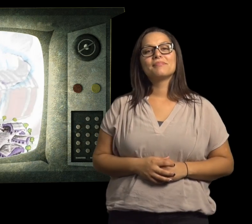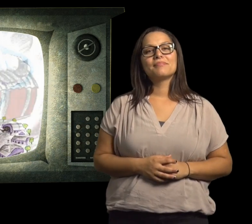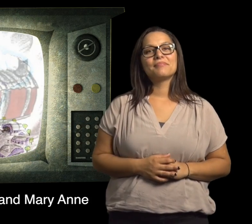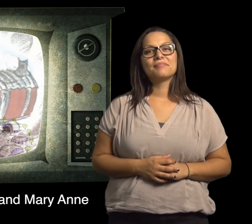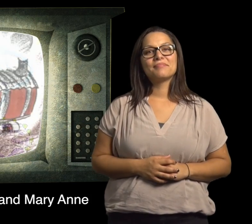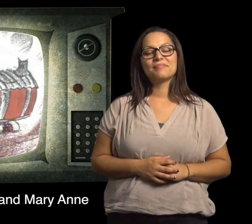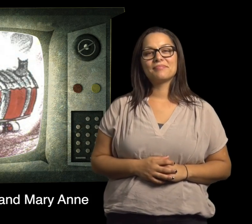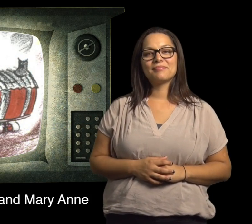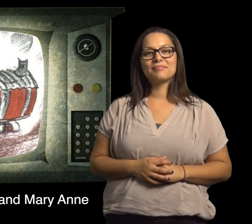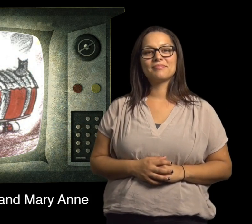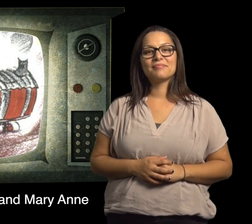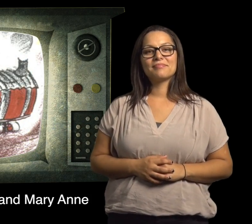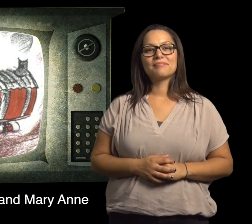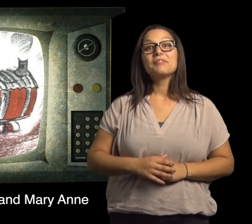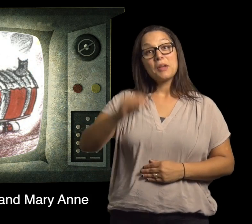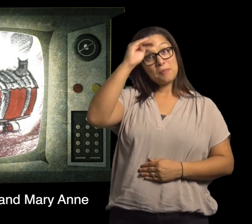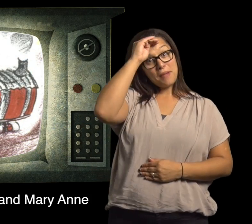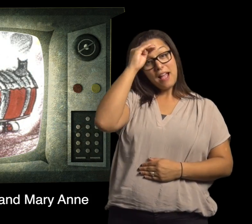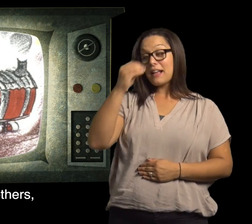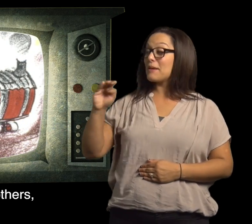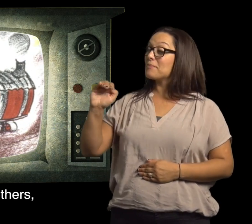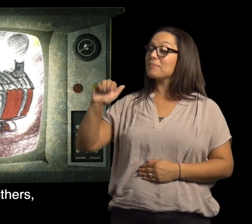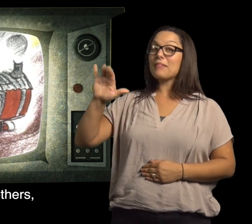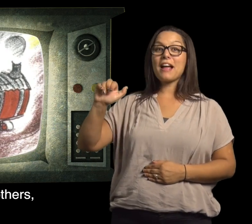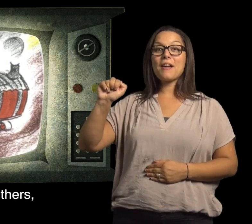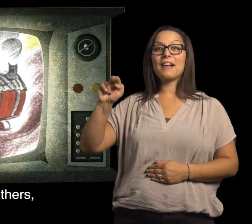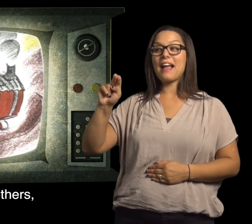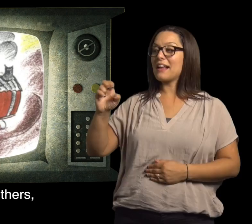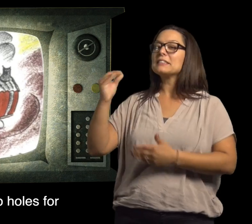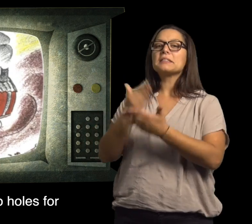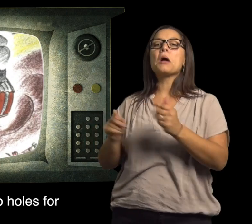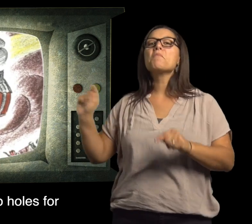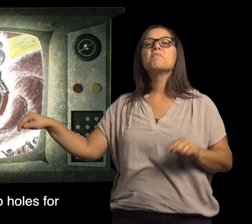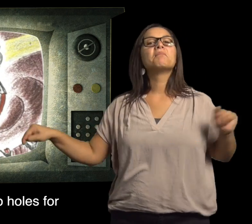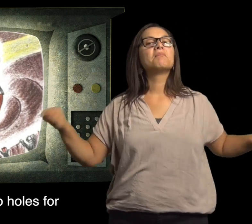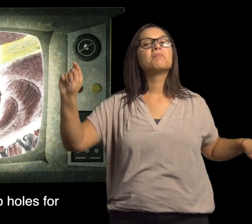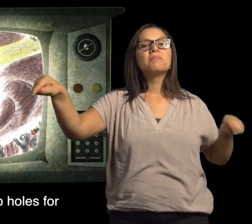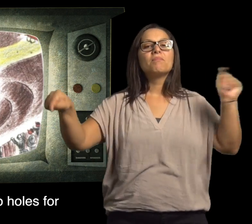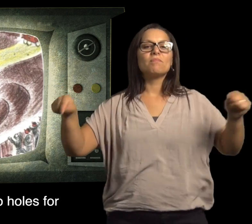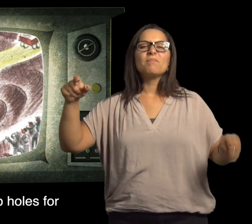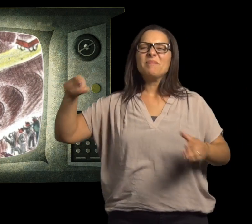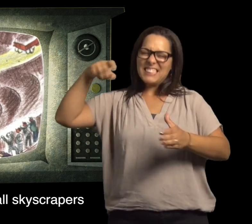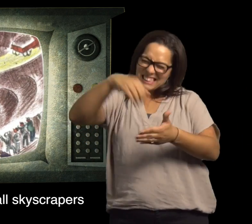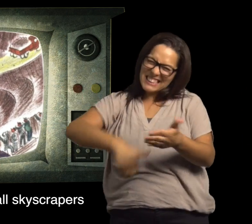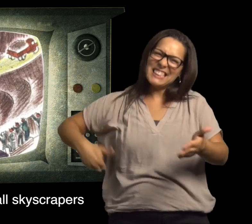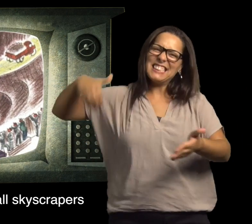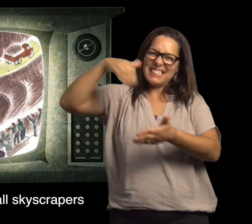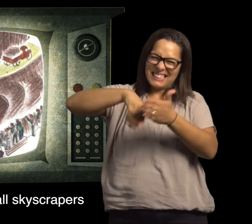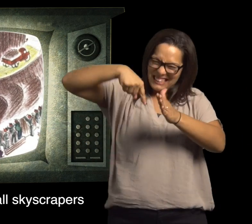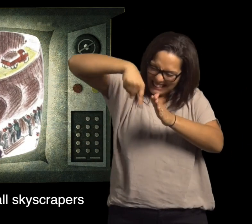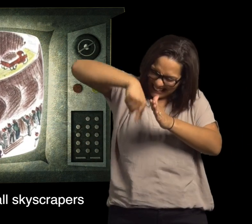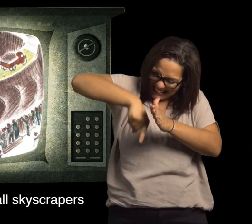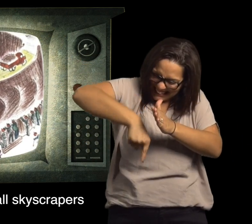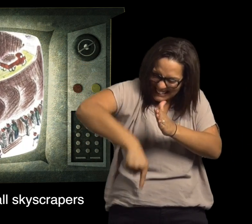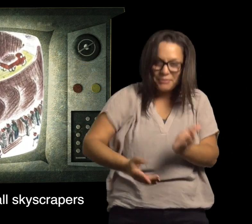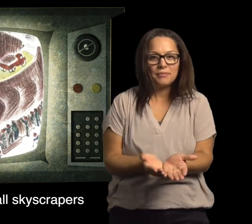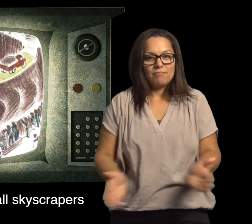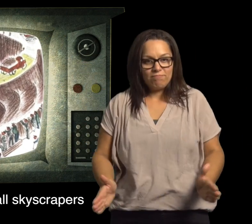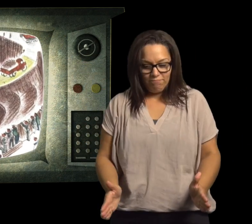And it was Mike Mulligan and Mary Ann and some others who dug the deep holes for the cellars of the tall skyscrapers